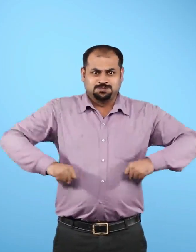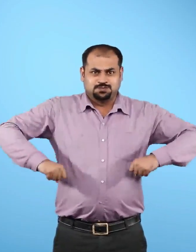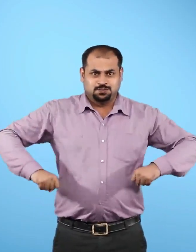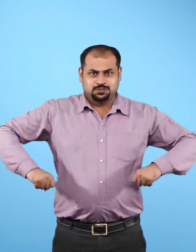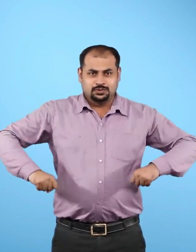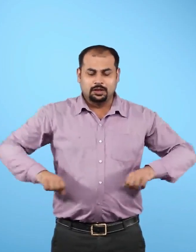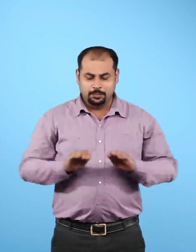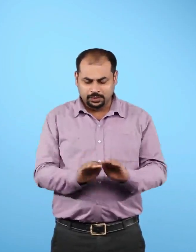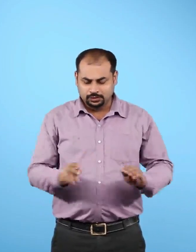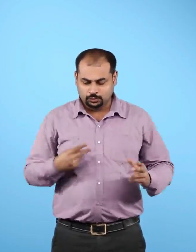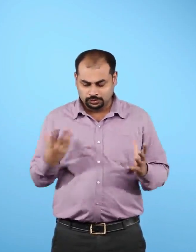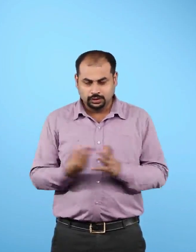wrestlers with some kids.